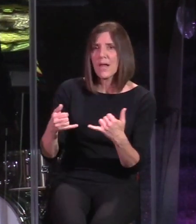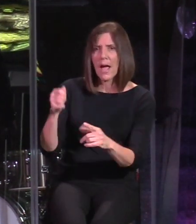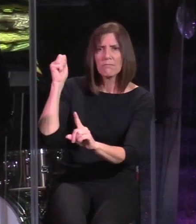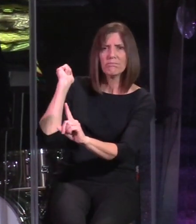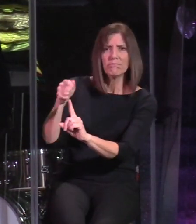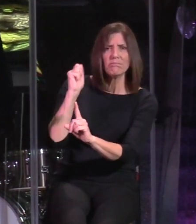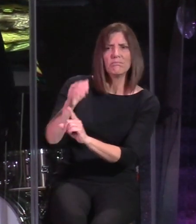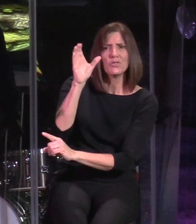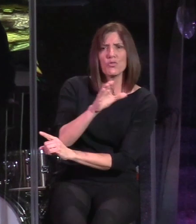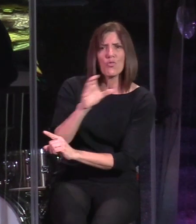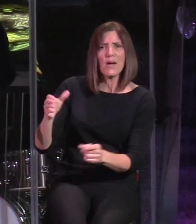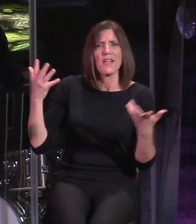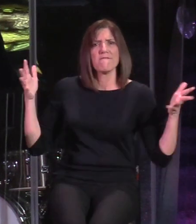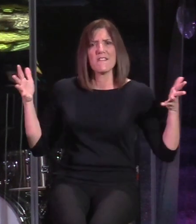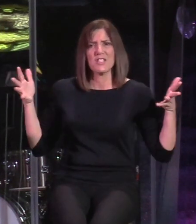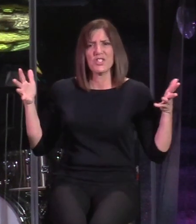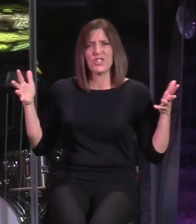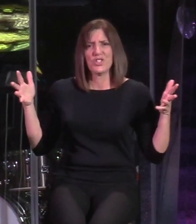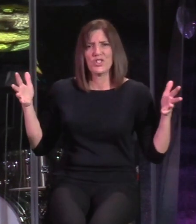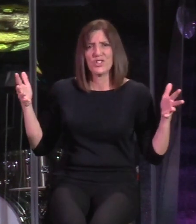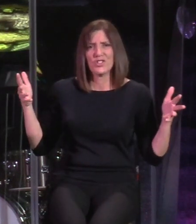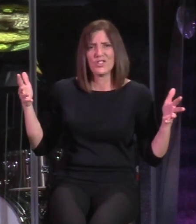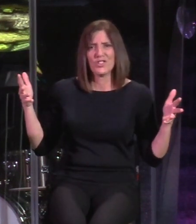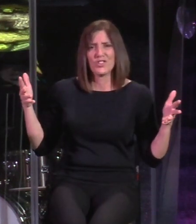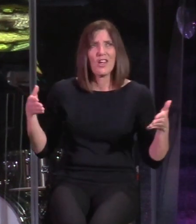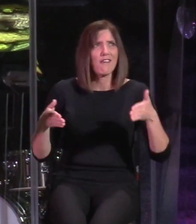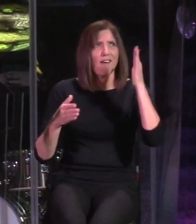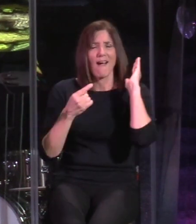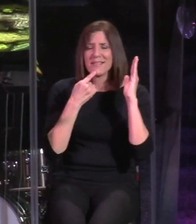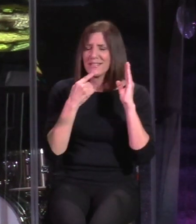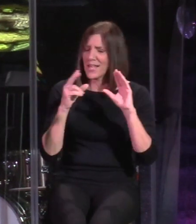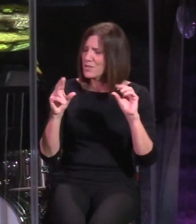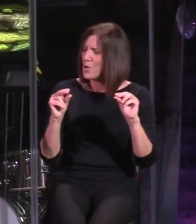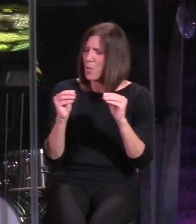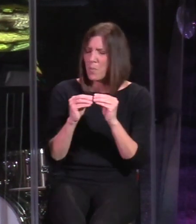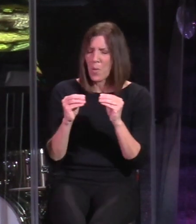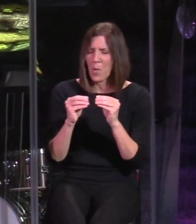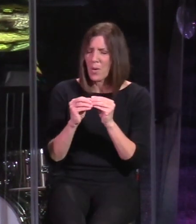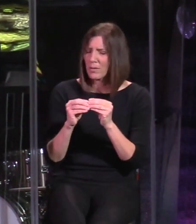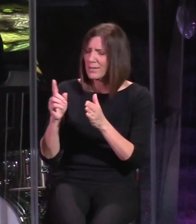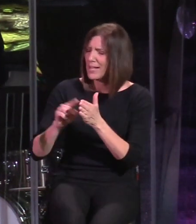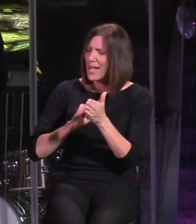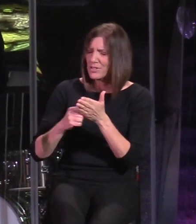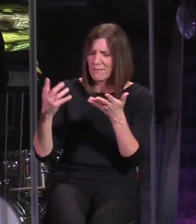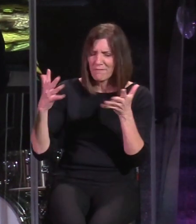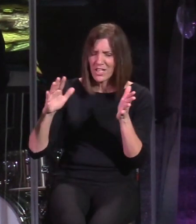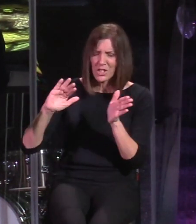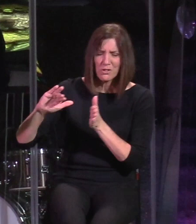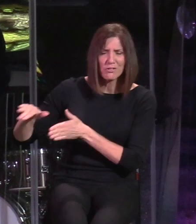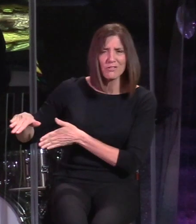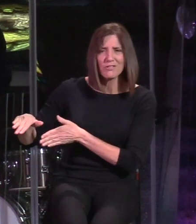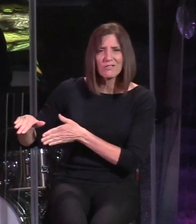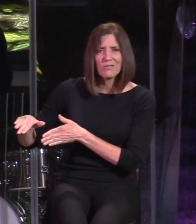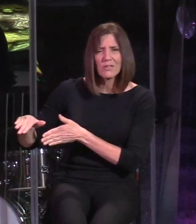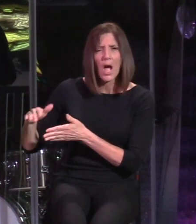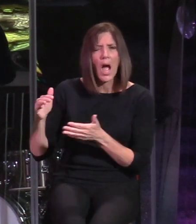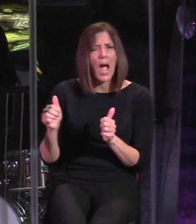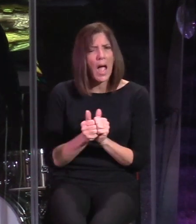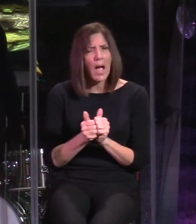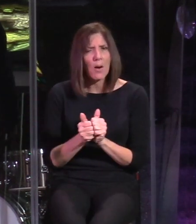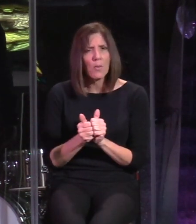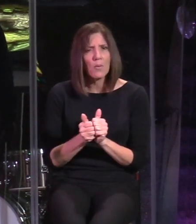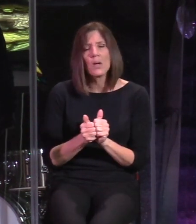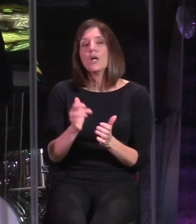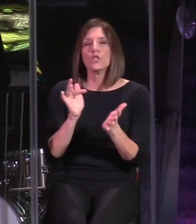the cross. He set it aside, canceled it through the death of his son. I